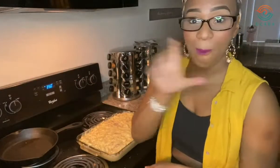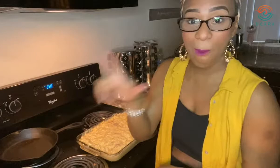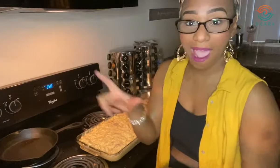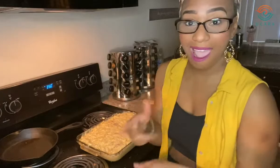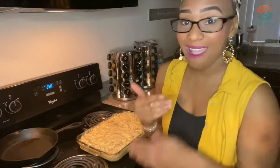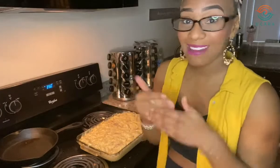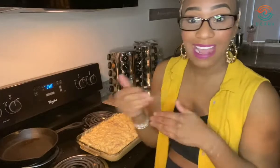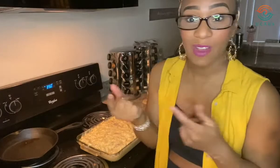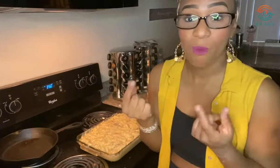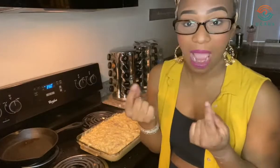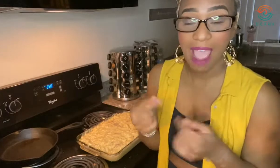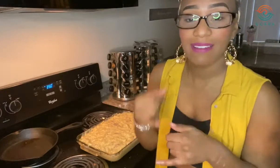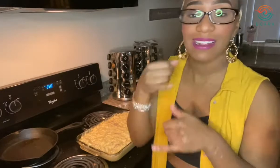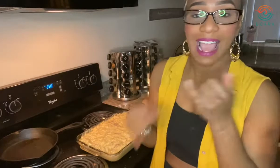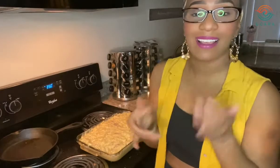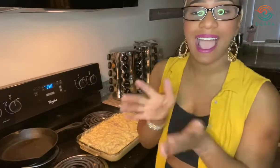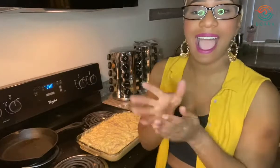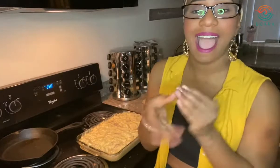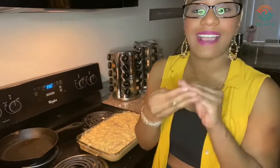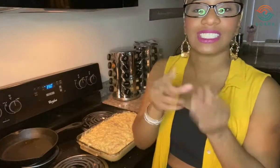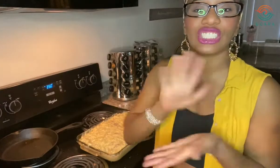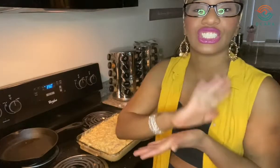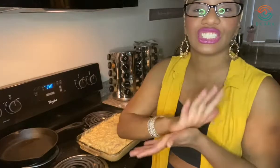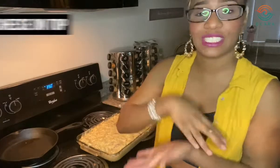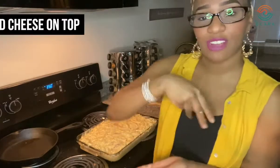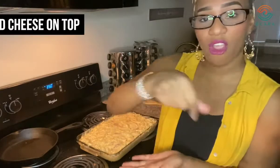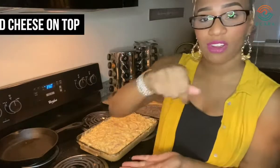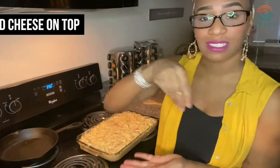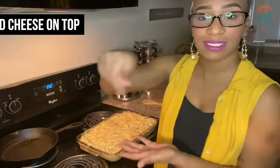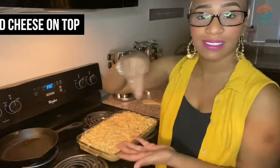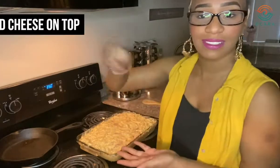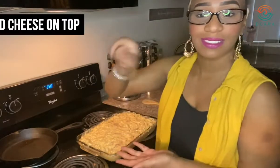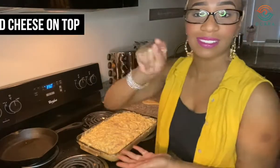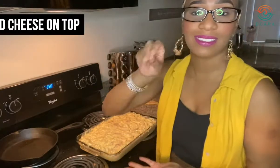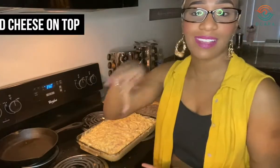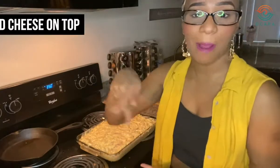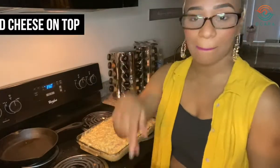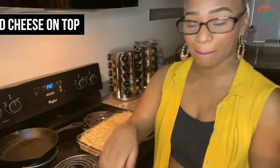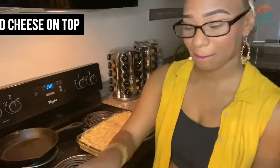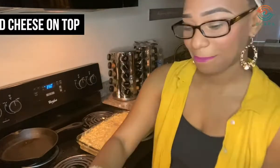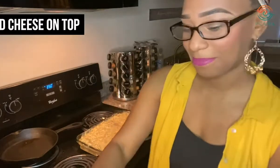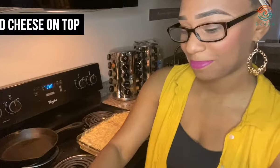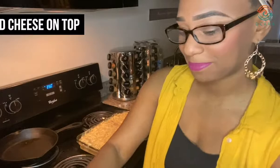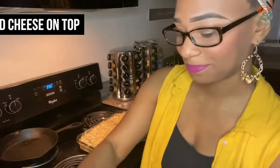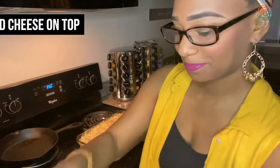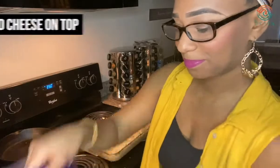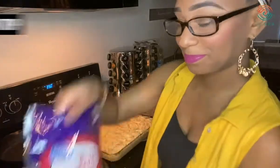Once you've finished mixing it up really well, it's time to add the other half of the shredded cheese on top.